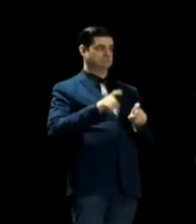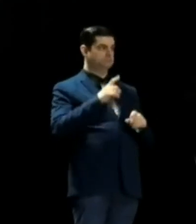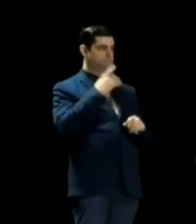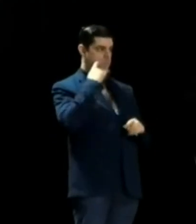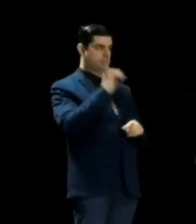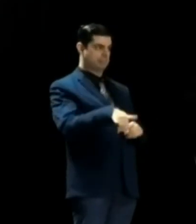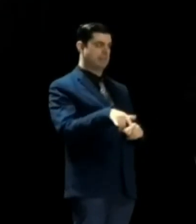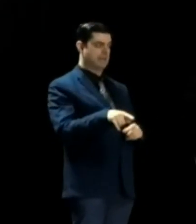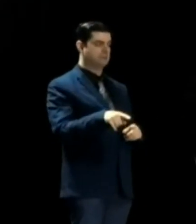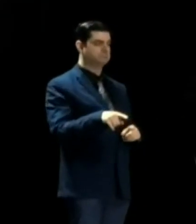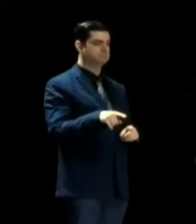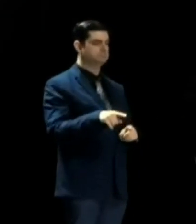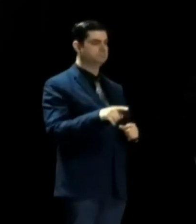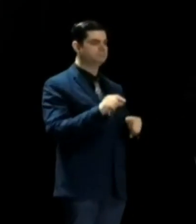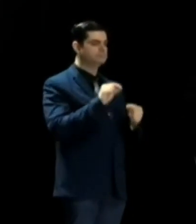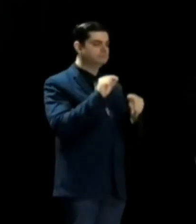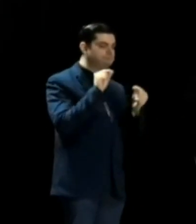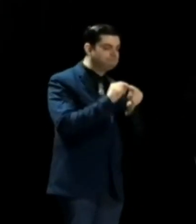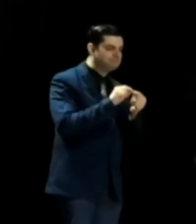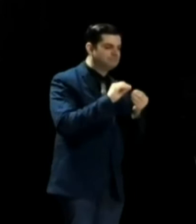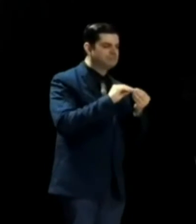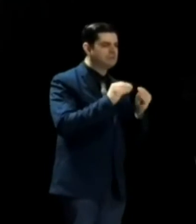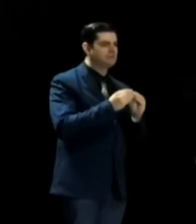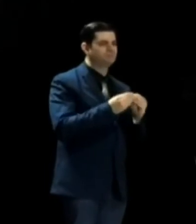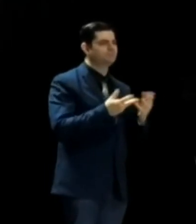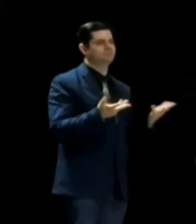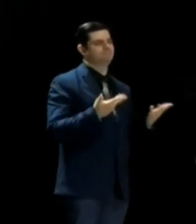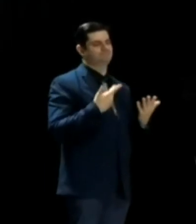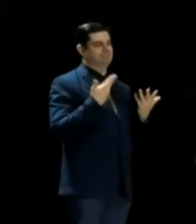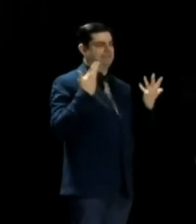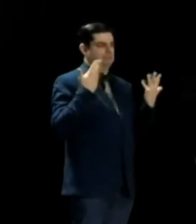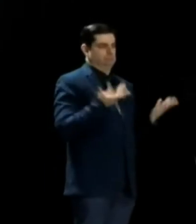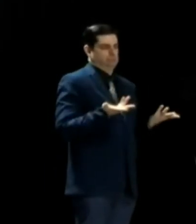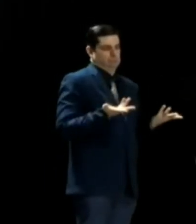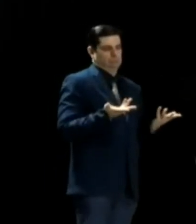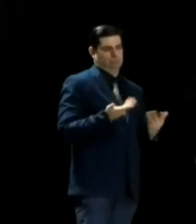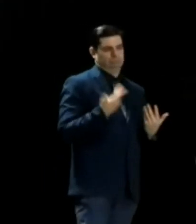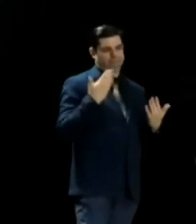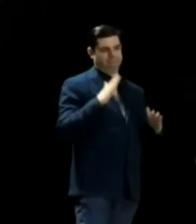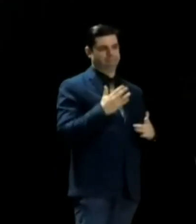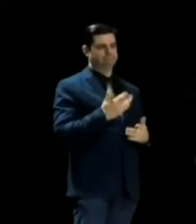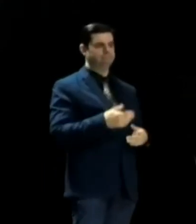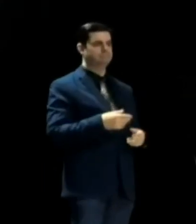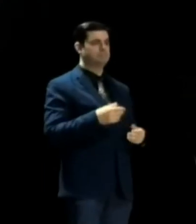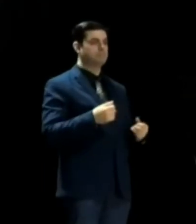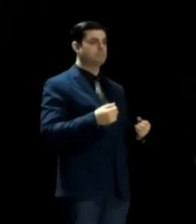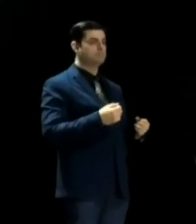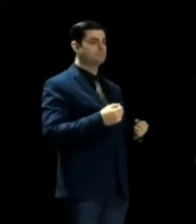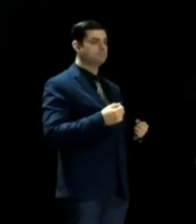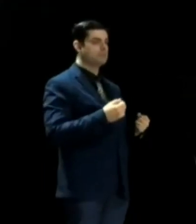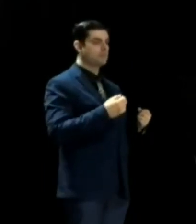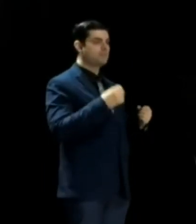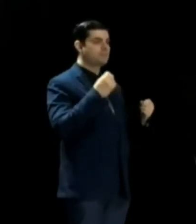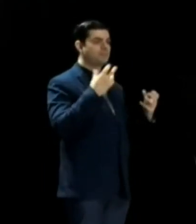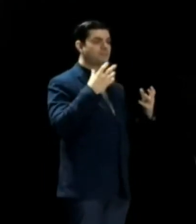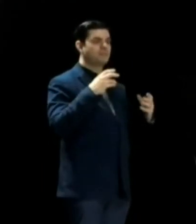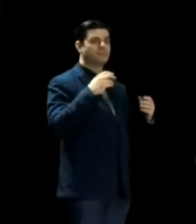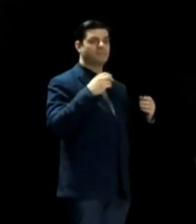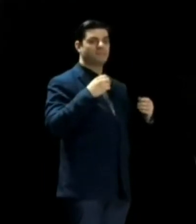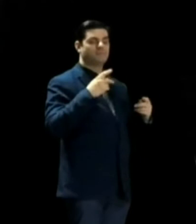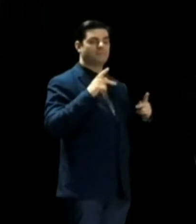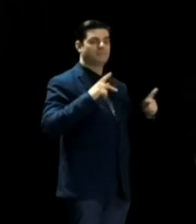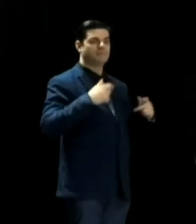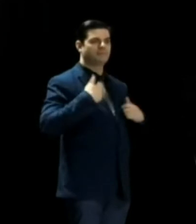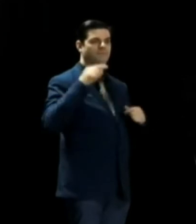specifics, I can't even get into the specifics. I don't even know how many are at each facility as far as residents and or employees. But